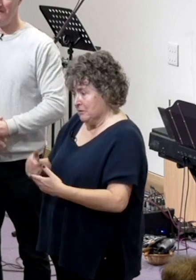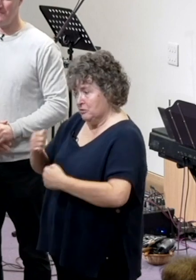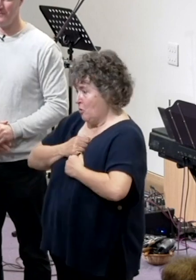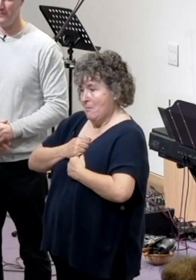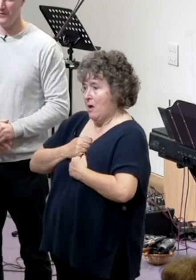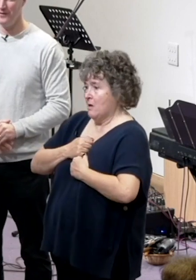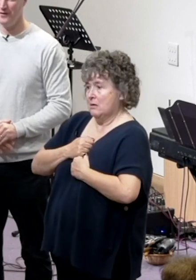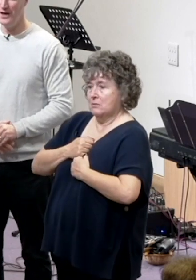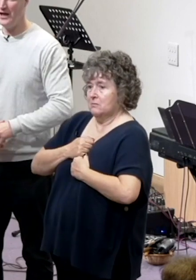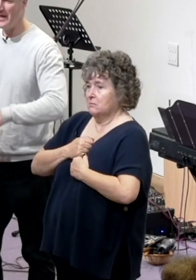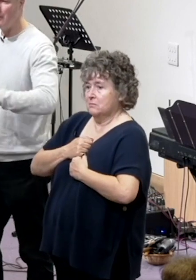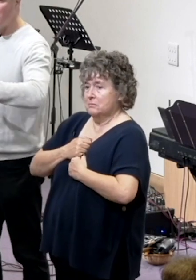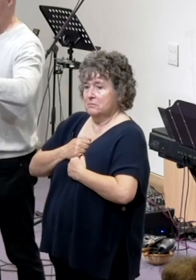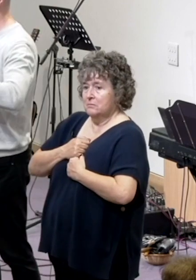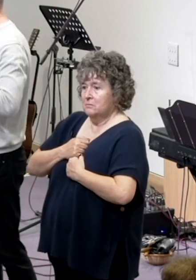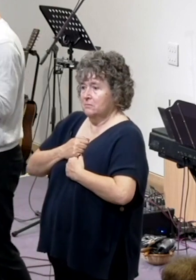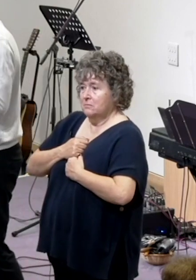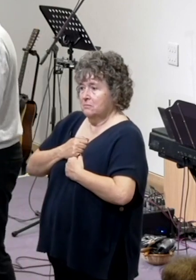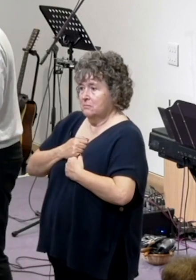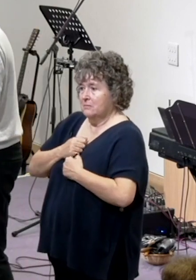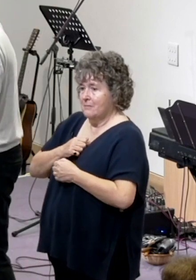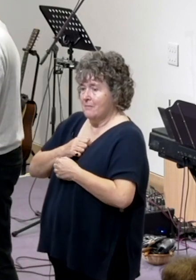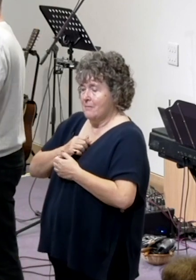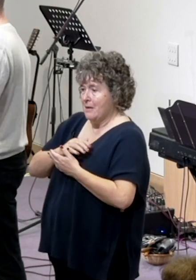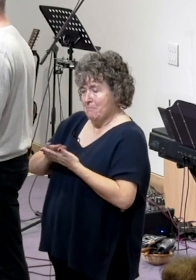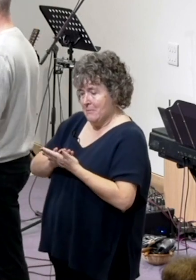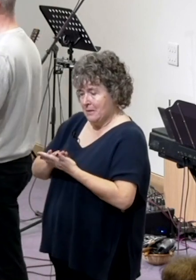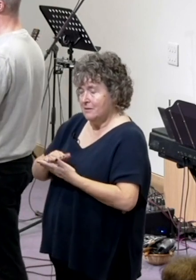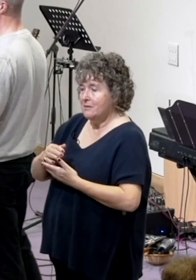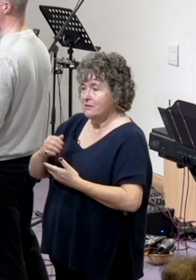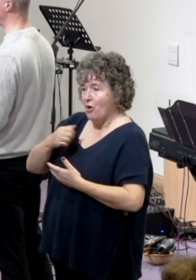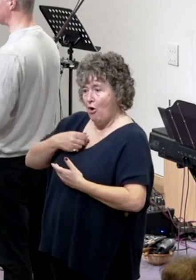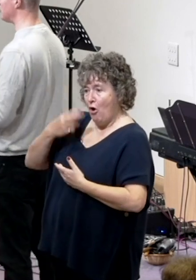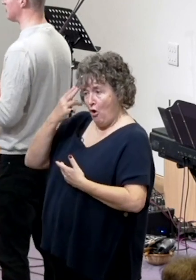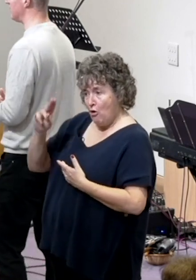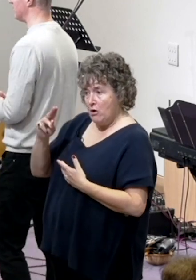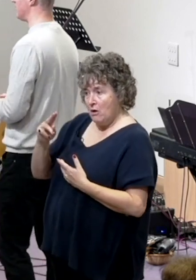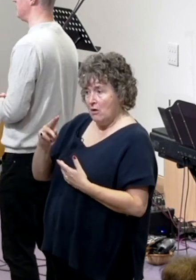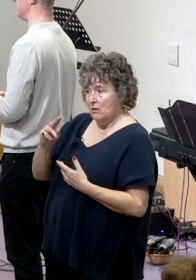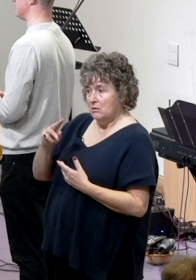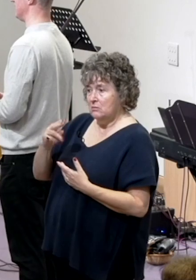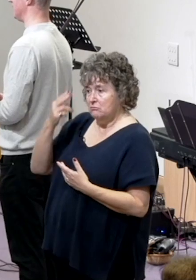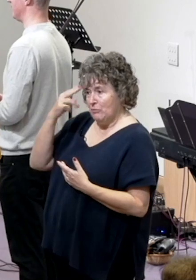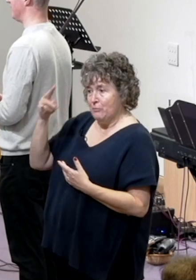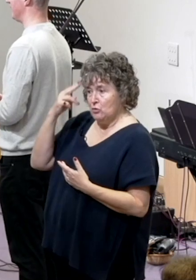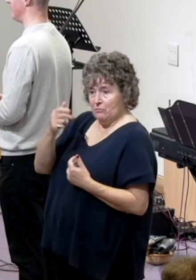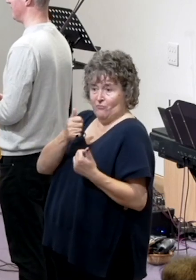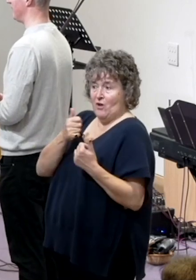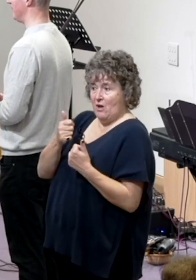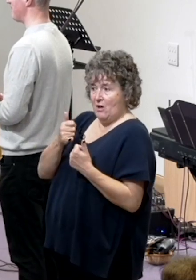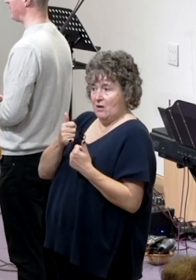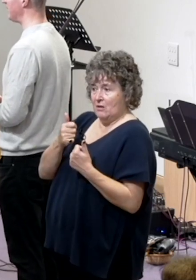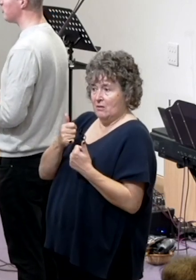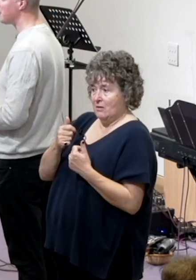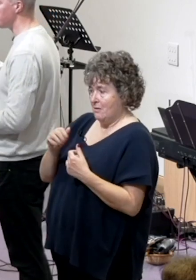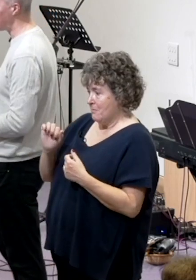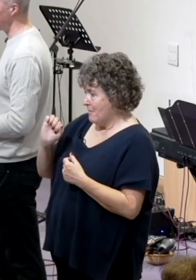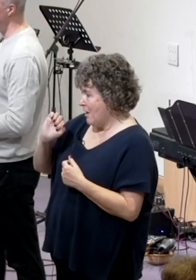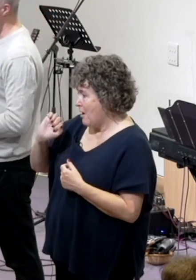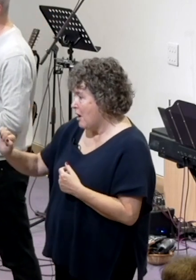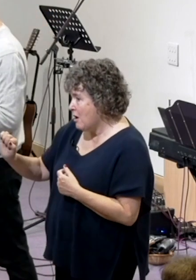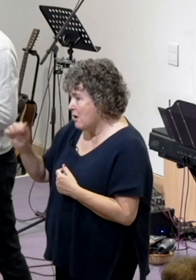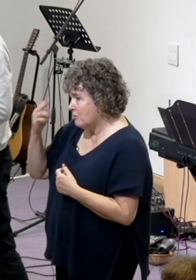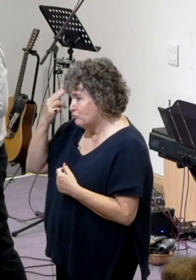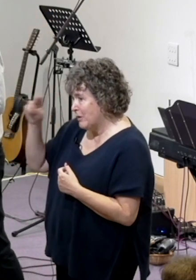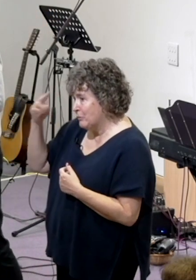with him. And that would restore his honor and reputation in the community. But it would